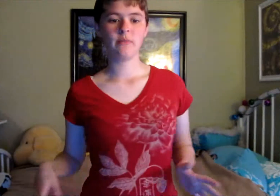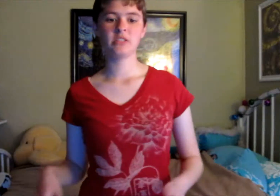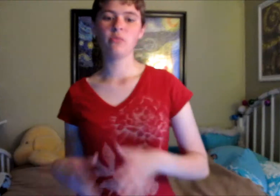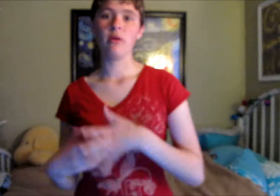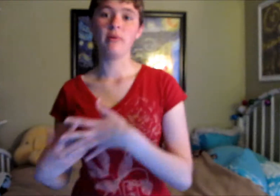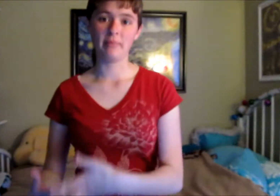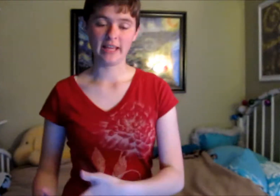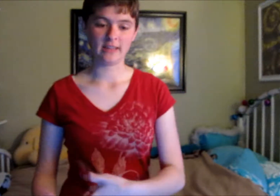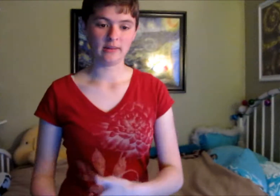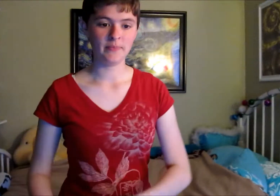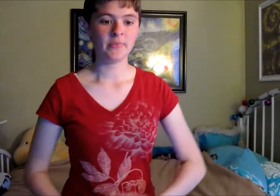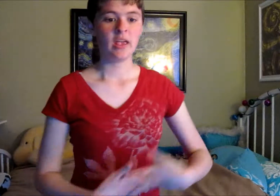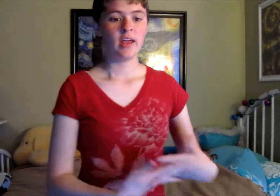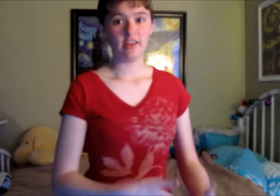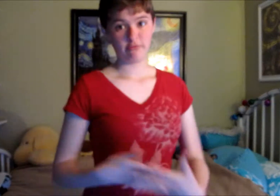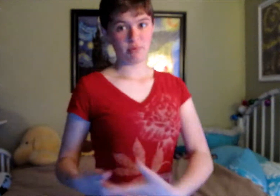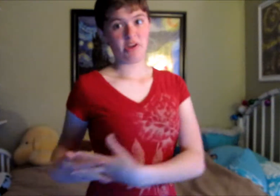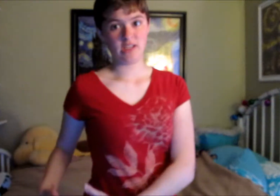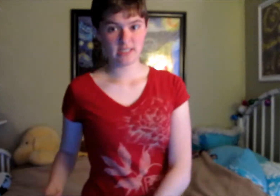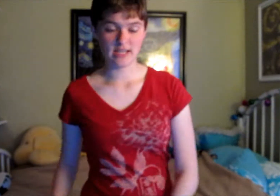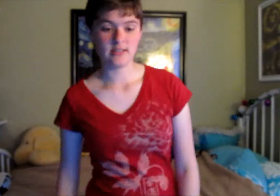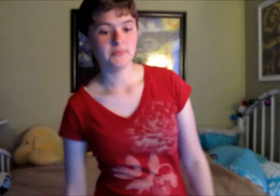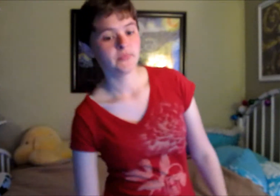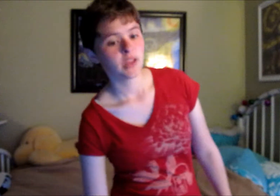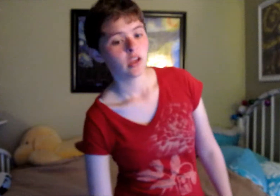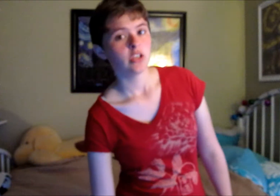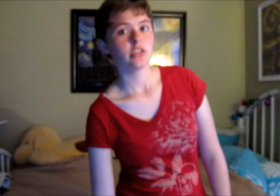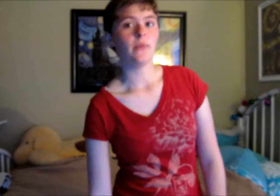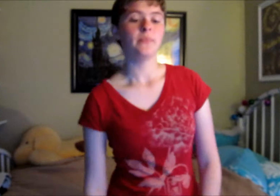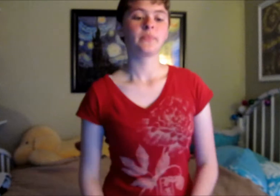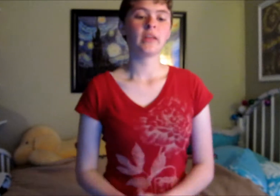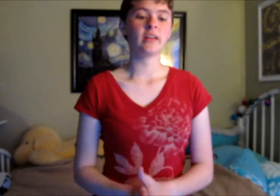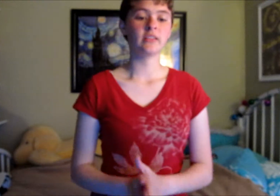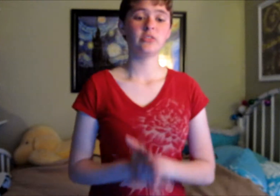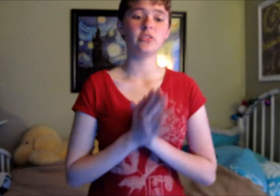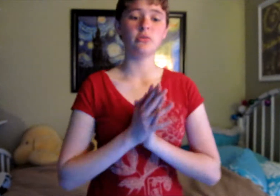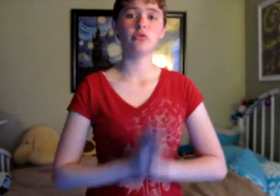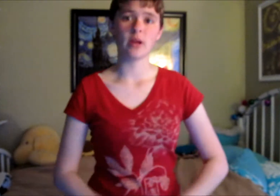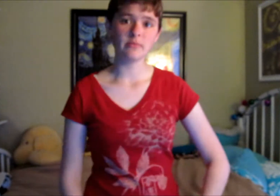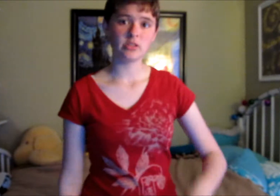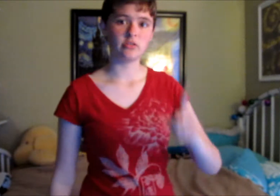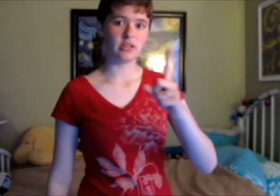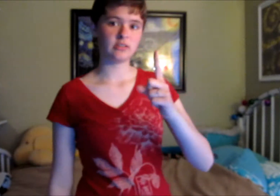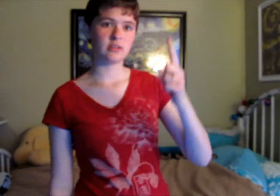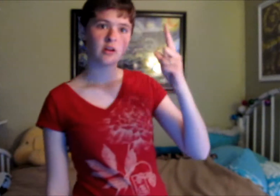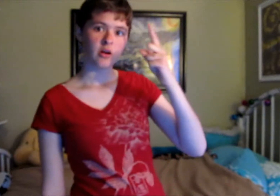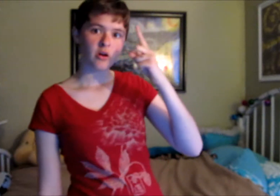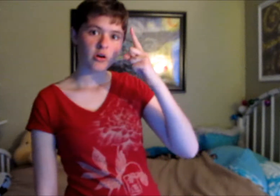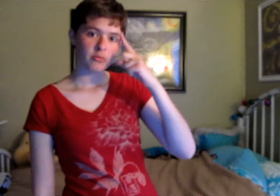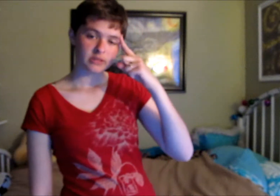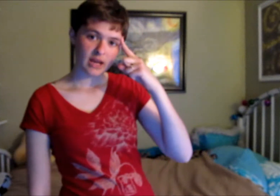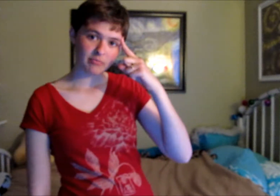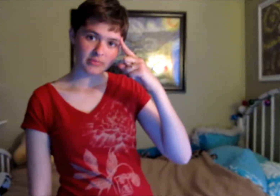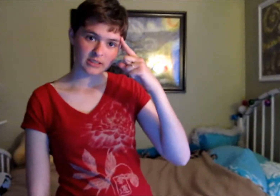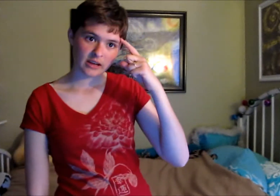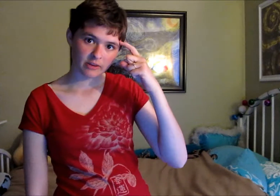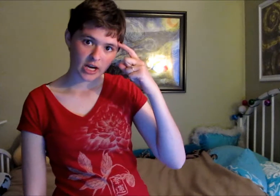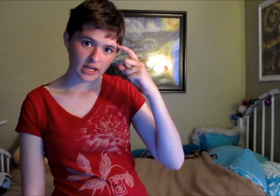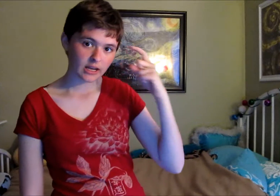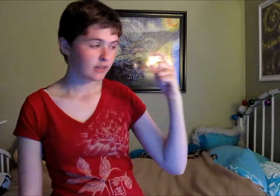Dreams the way we plan them, if we work in tandem. So, to do dreams, you just tap the side of your head and